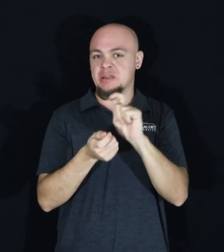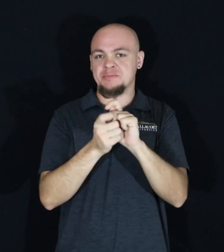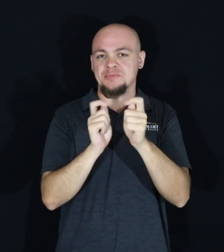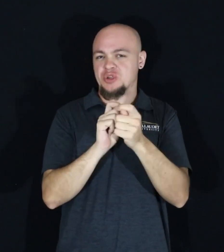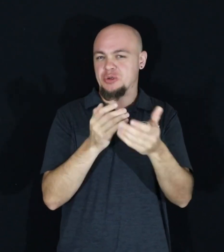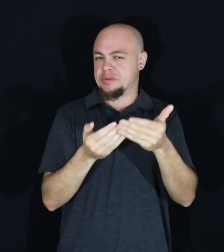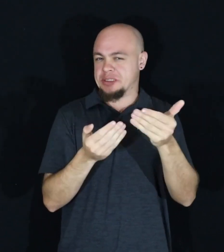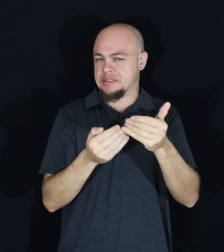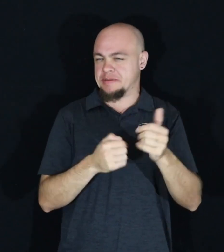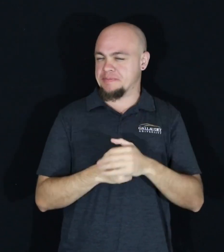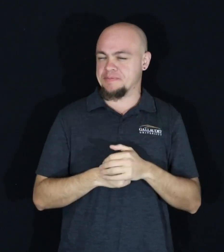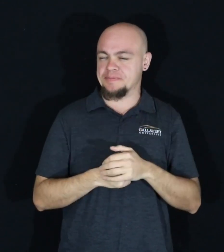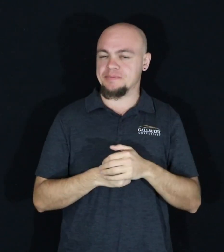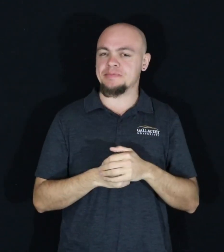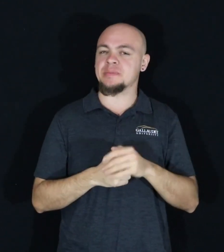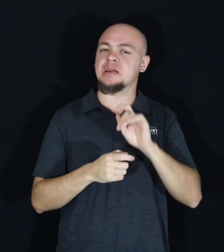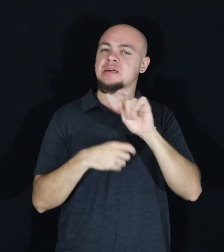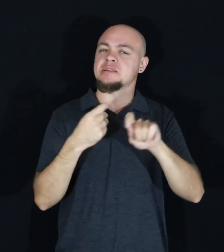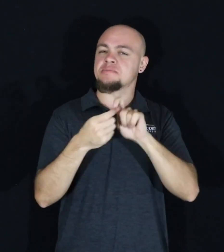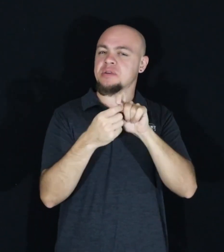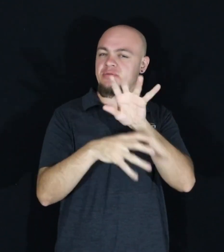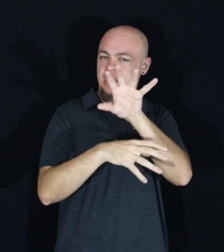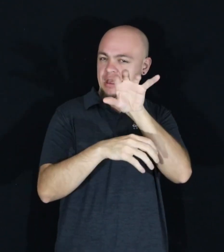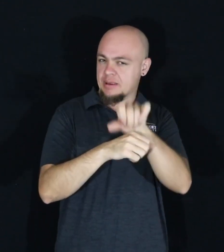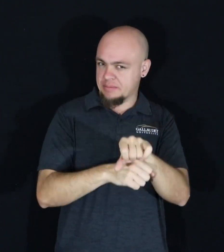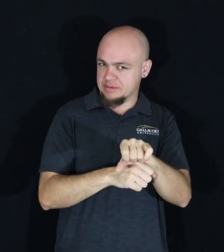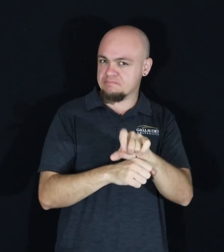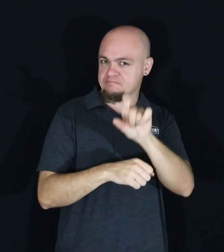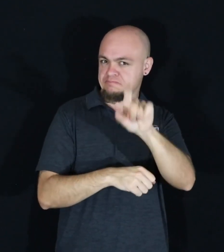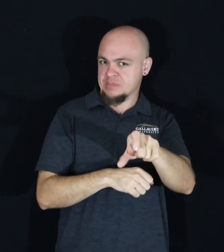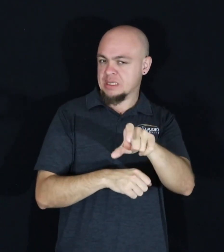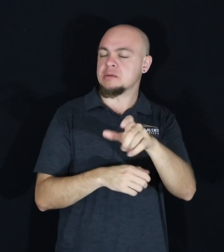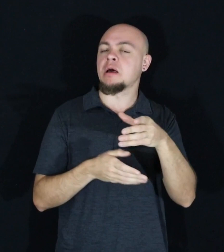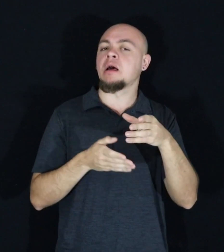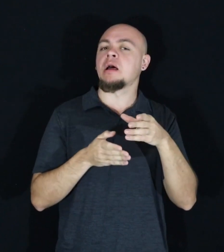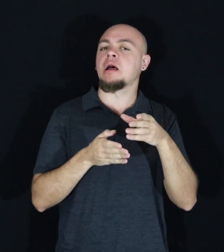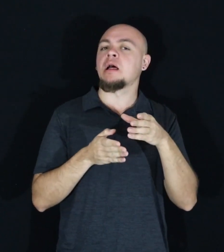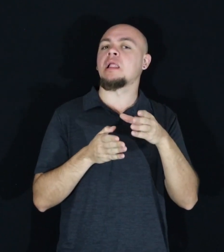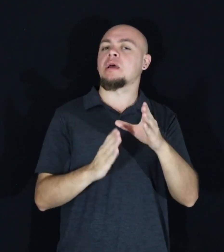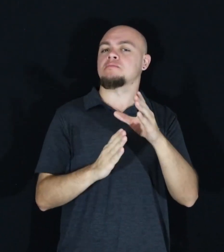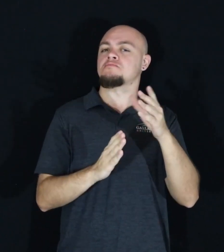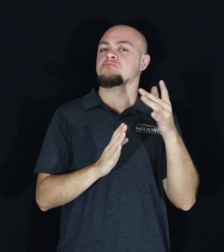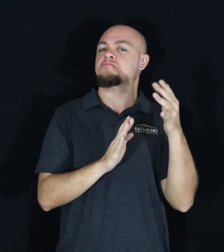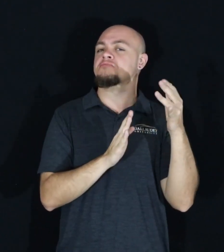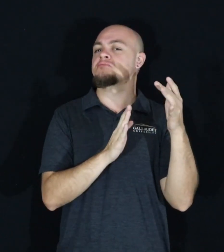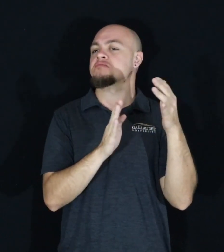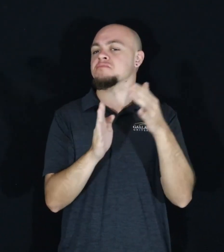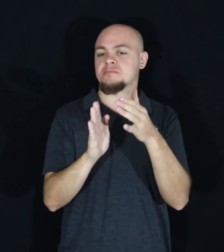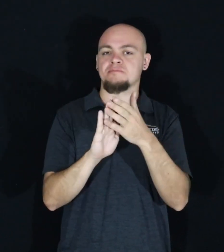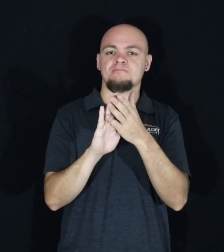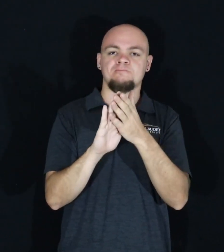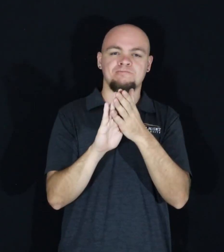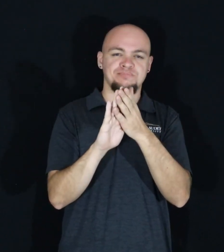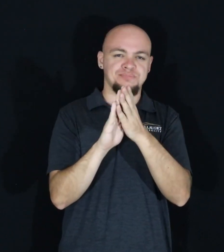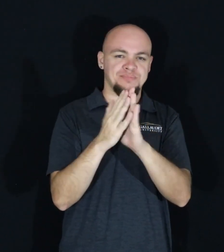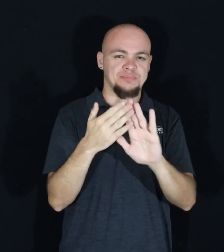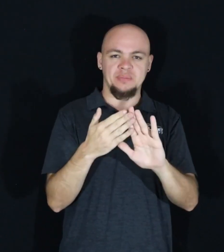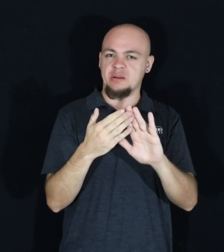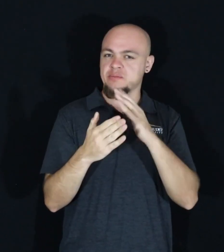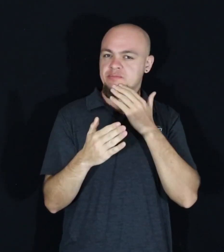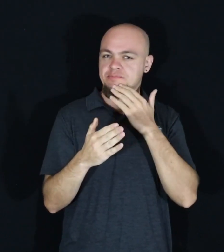You have to incorporate certain habits in your life that'll eventually lead to you becoming the